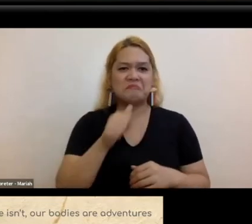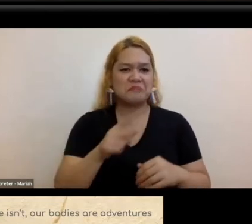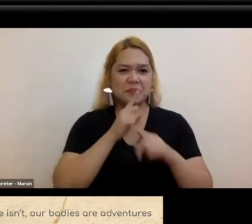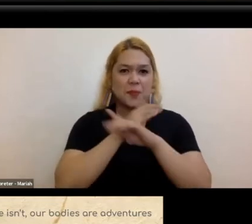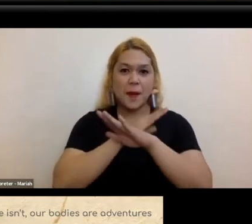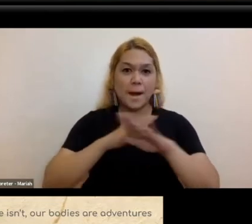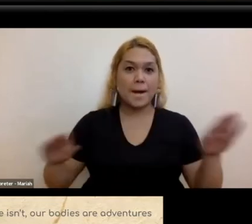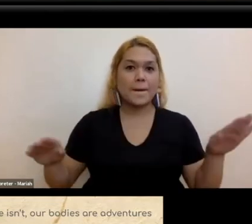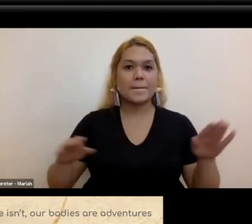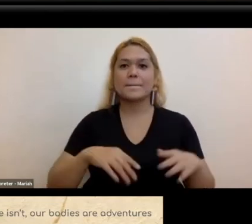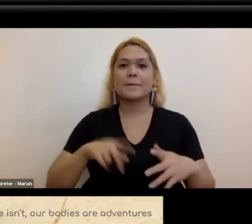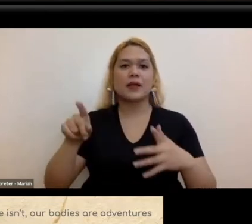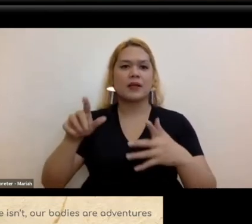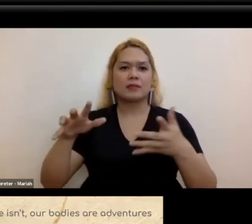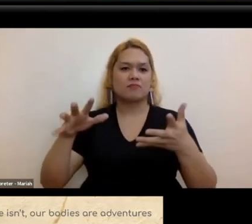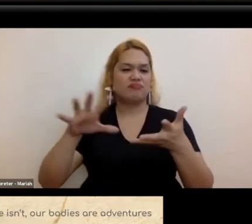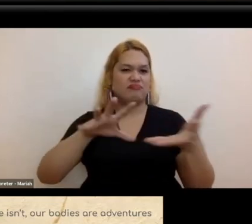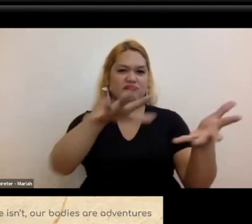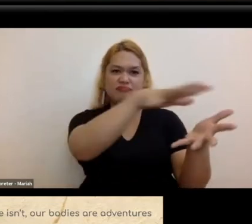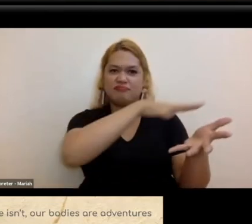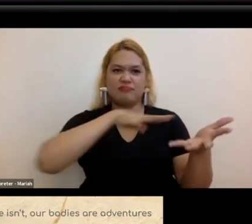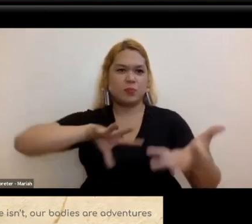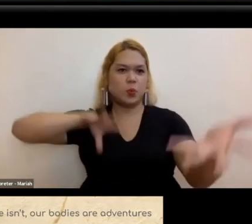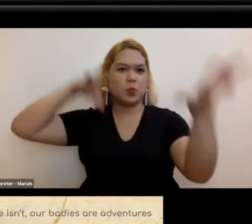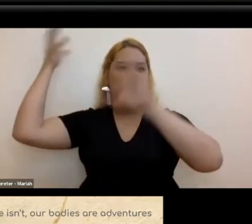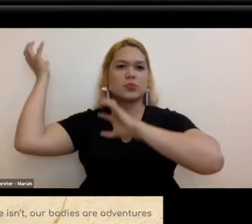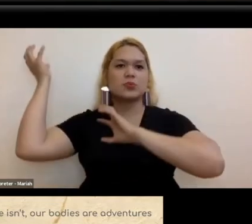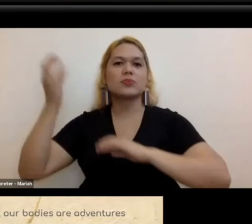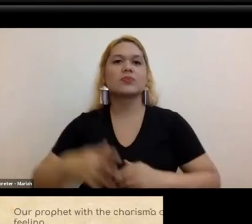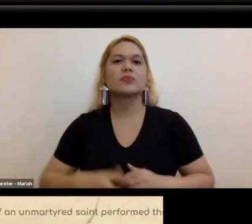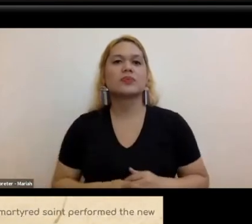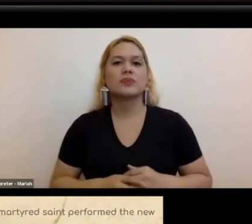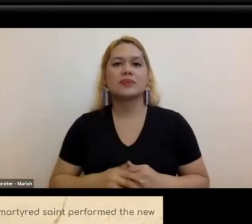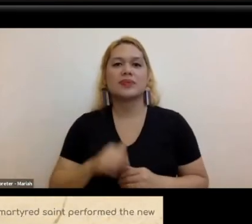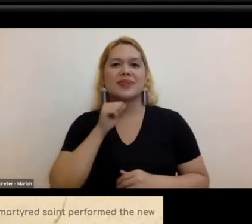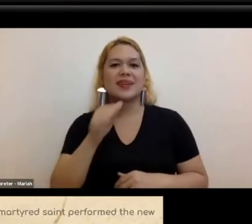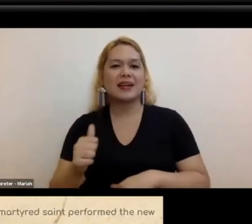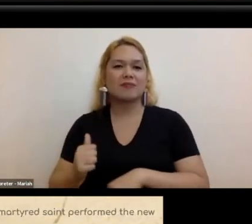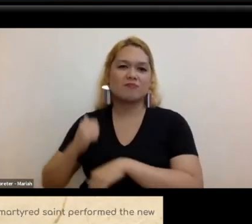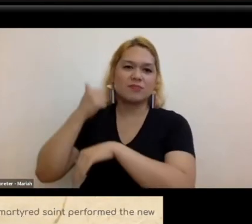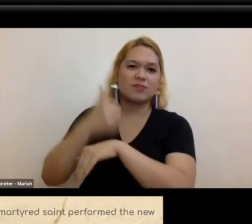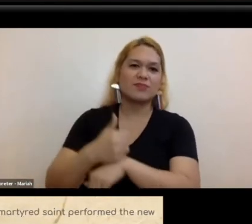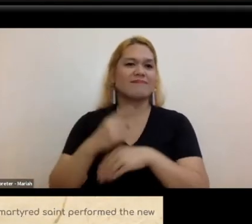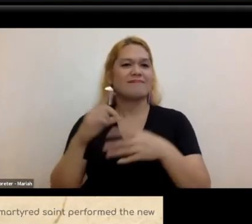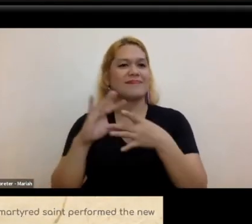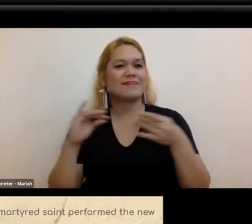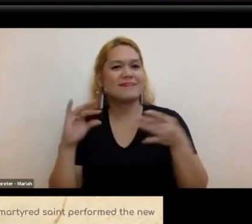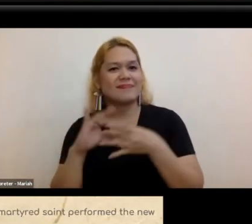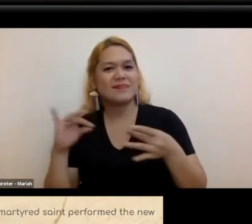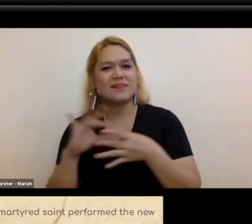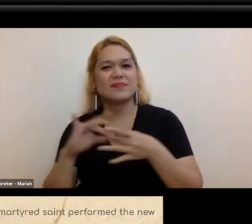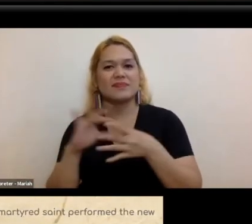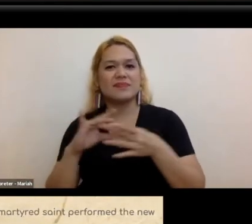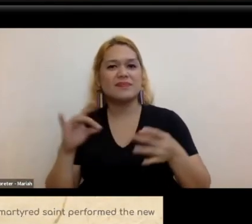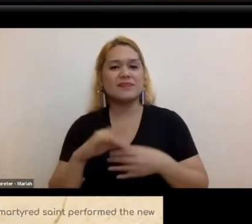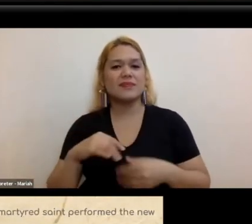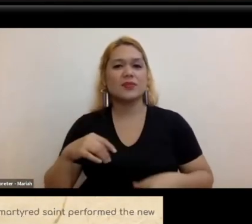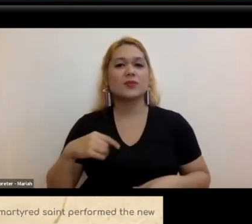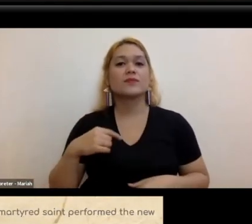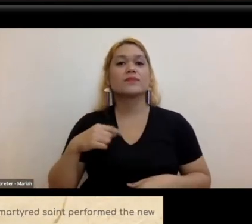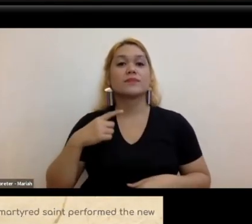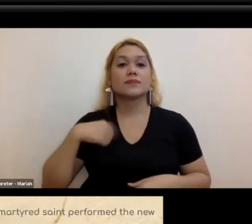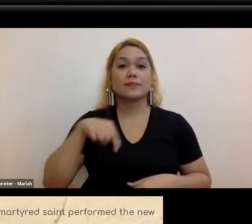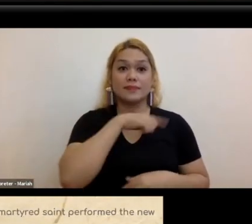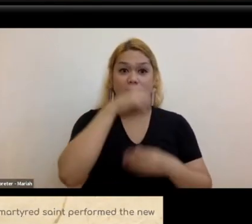built a parable around us. Our prophet, with the charisma of an unmartyred saint,